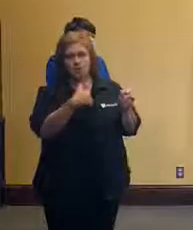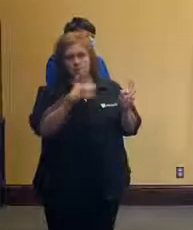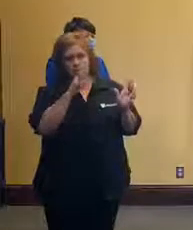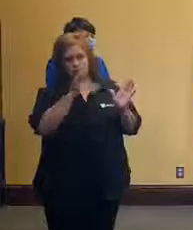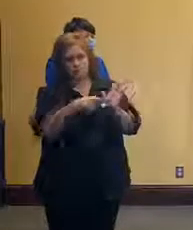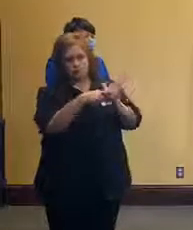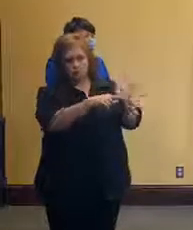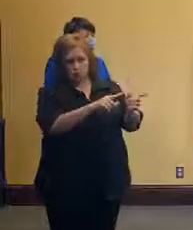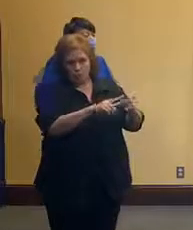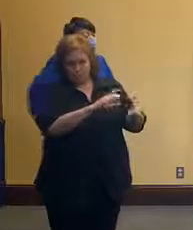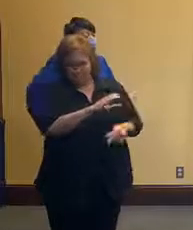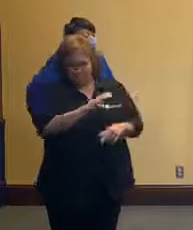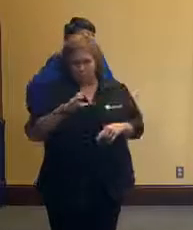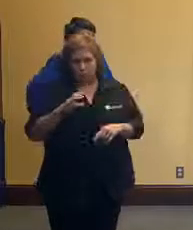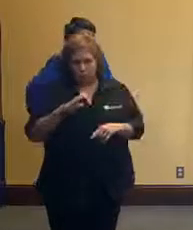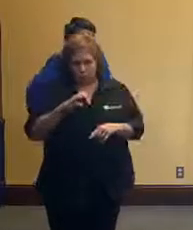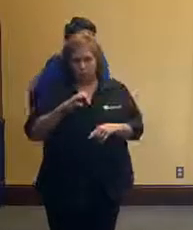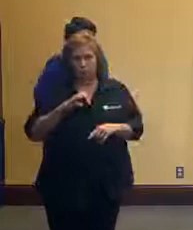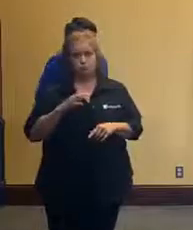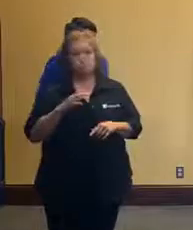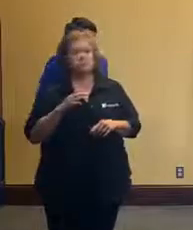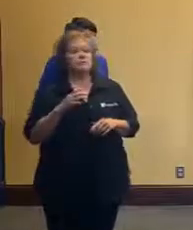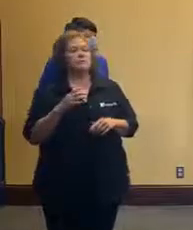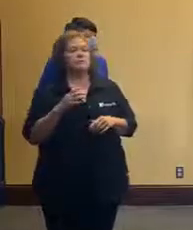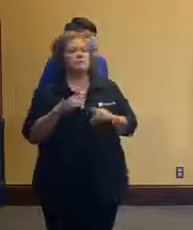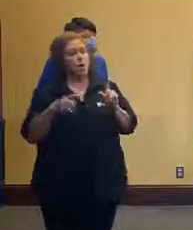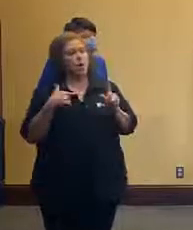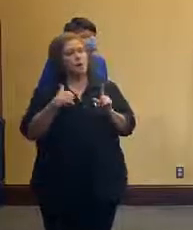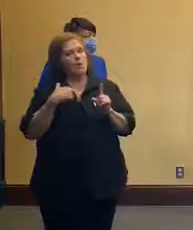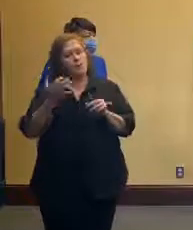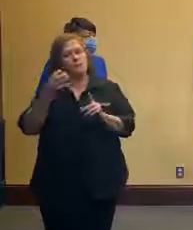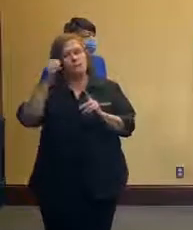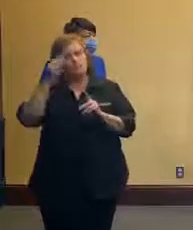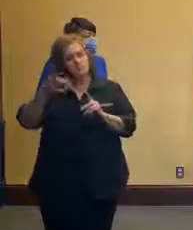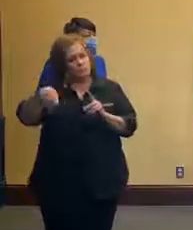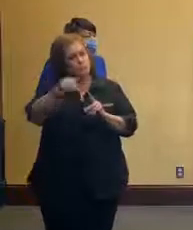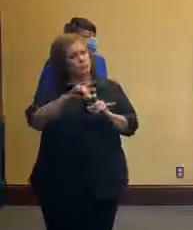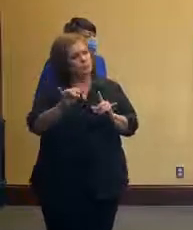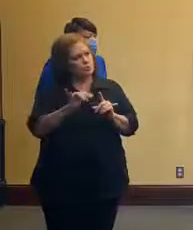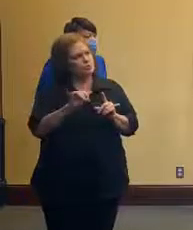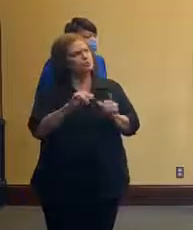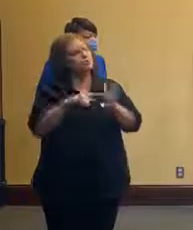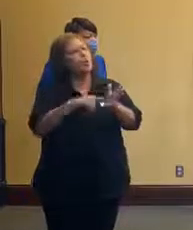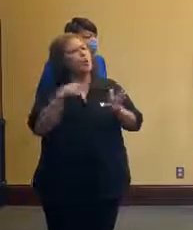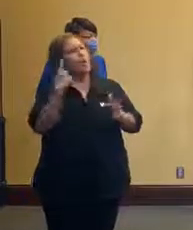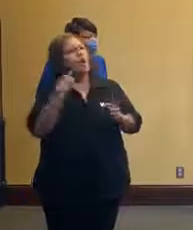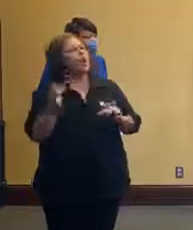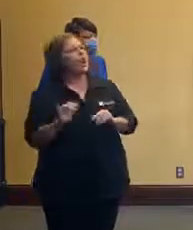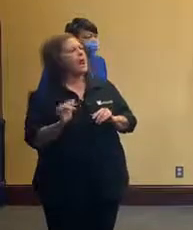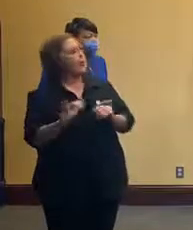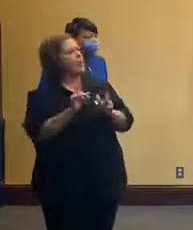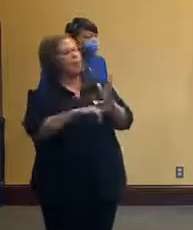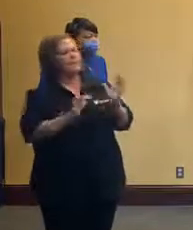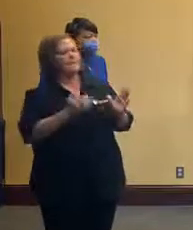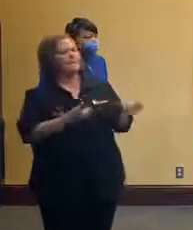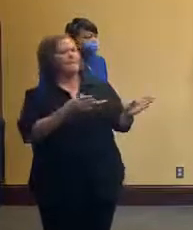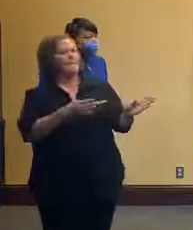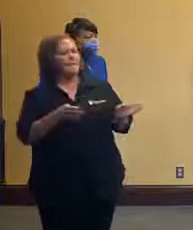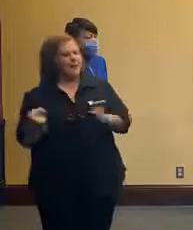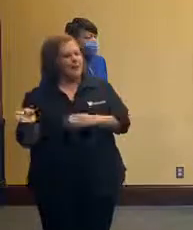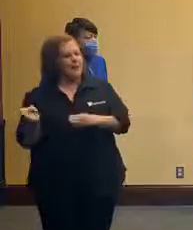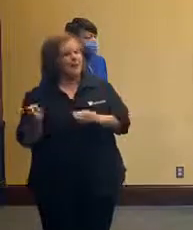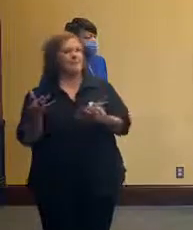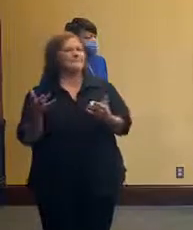you all as partners in the media is the bigger picture, how it fits into where we are going,